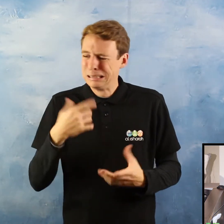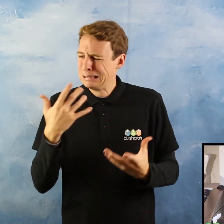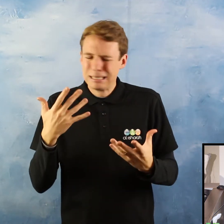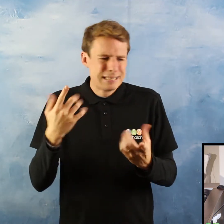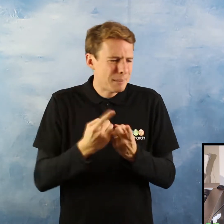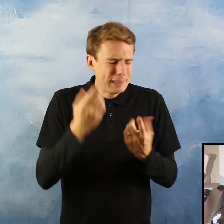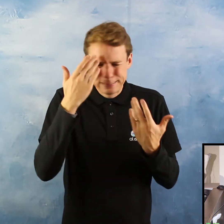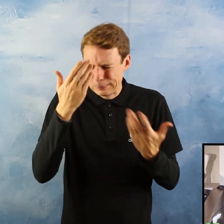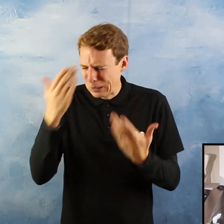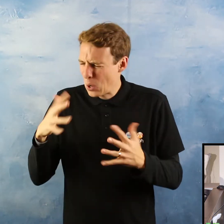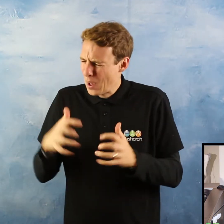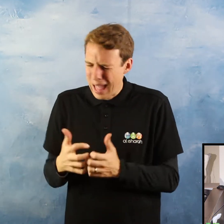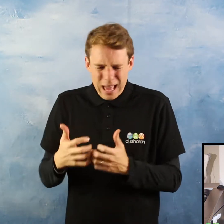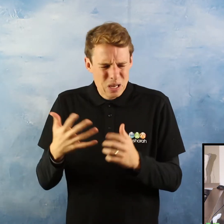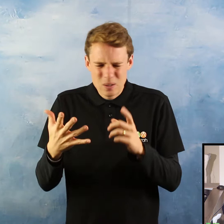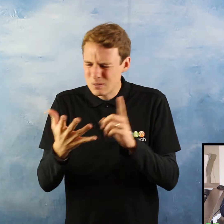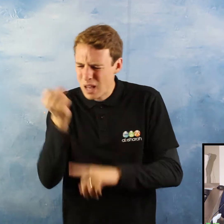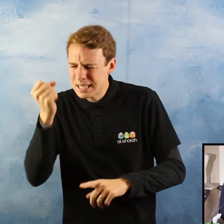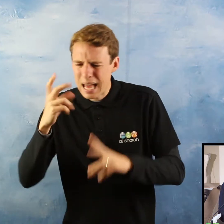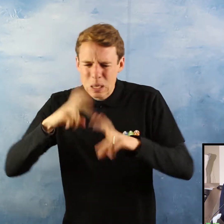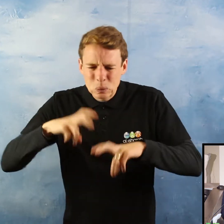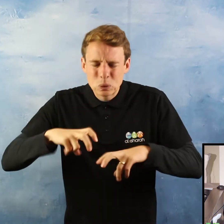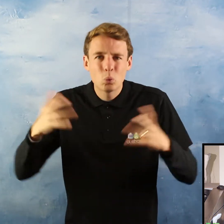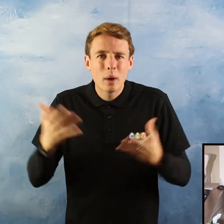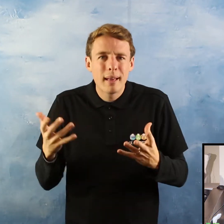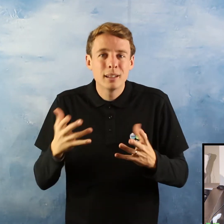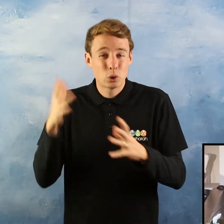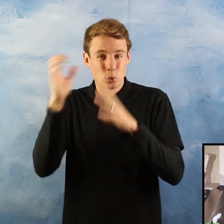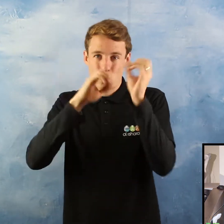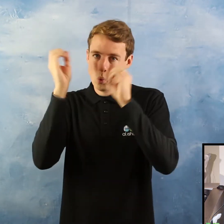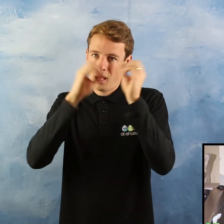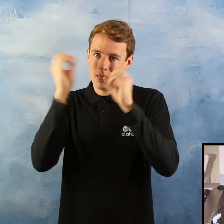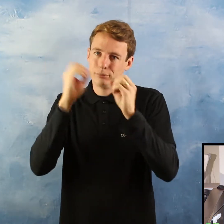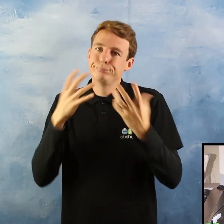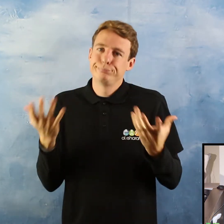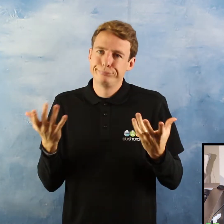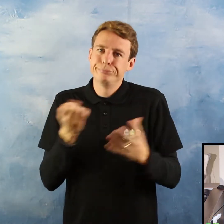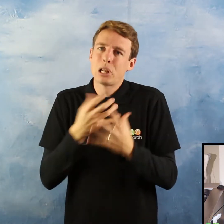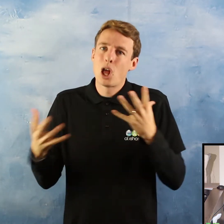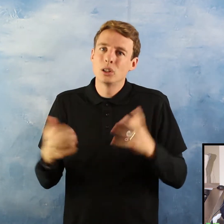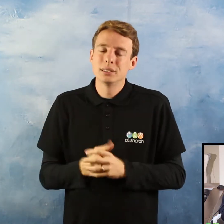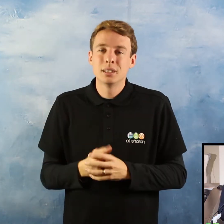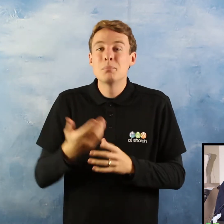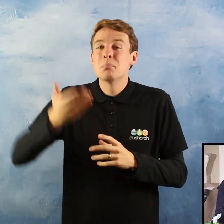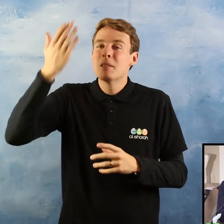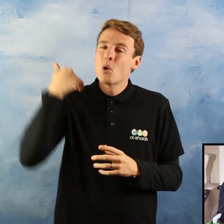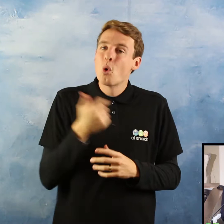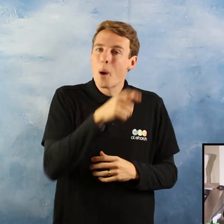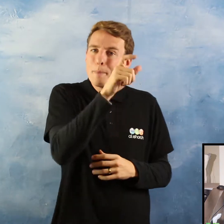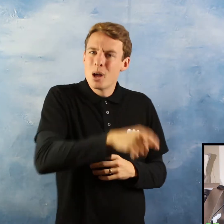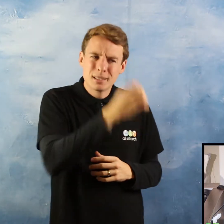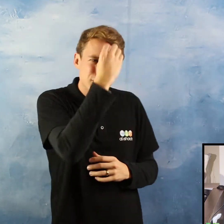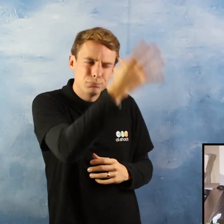Google. So if any shaykh want to give correct fatwa, they have to go through internet and give correct fatwa. They don't come to you